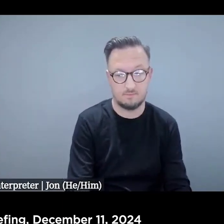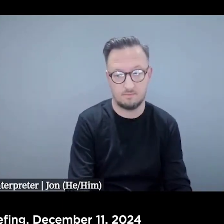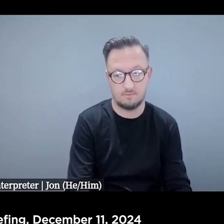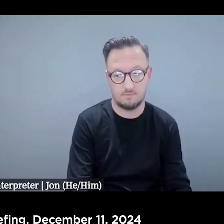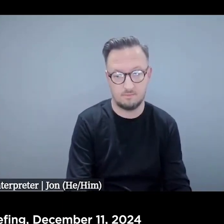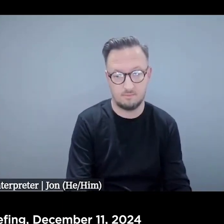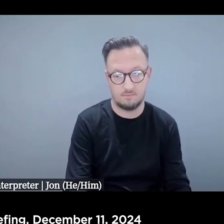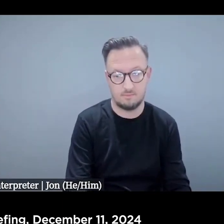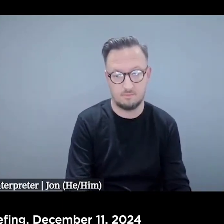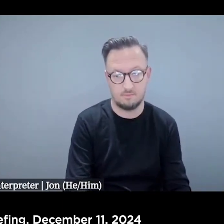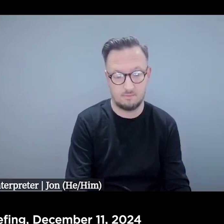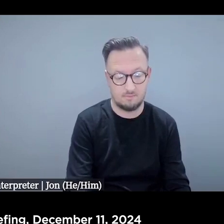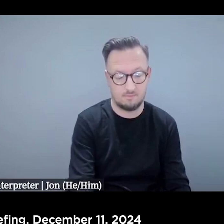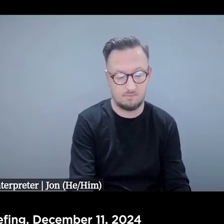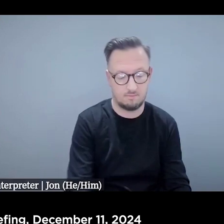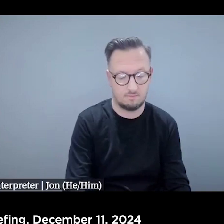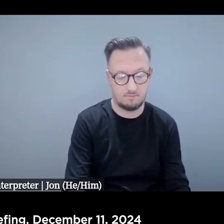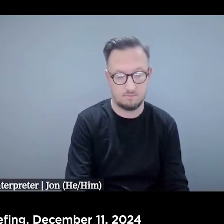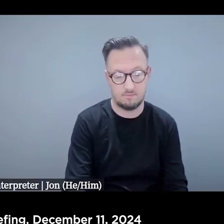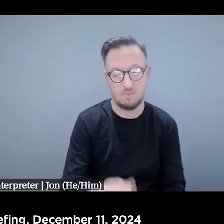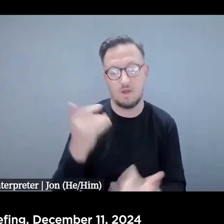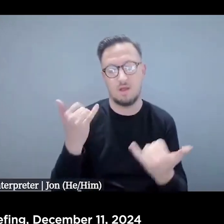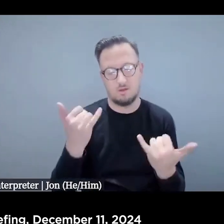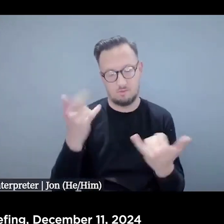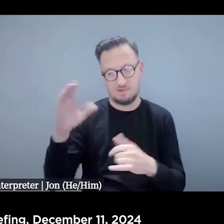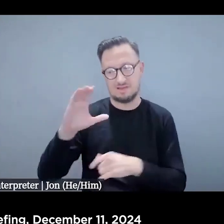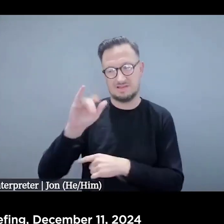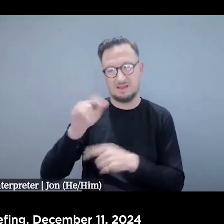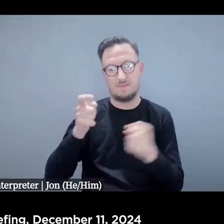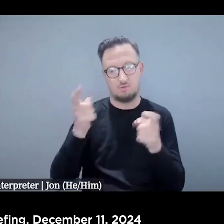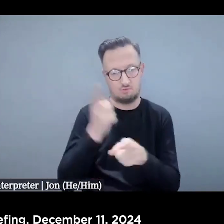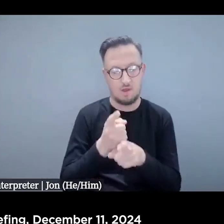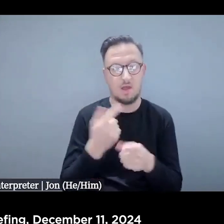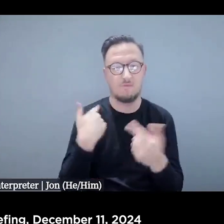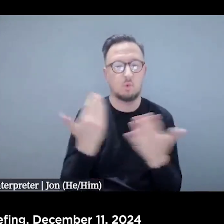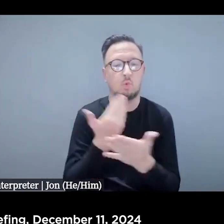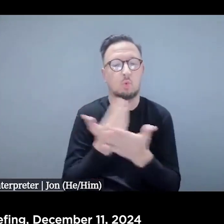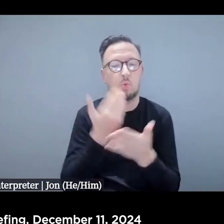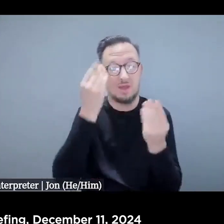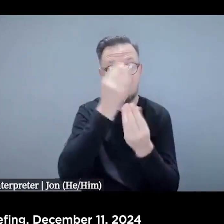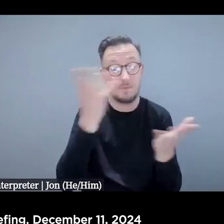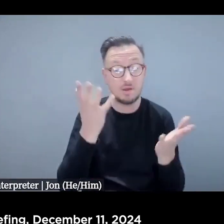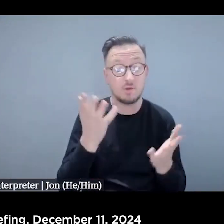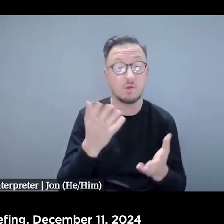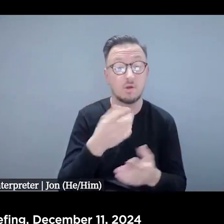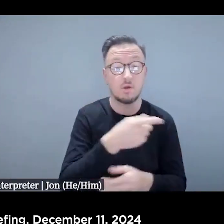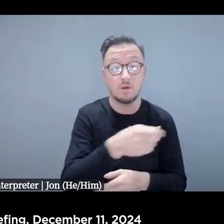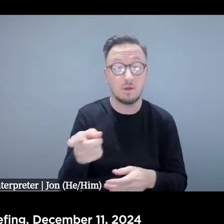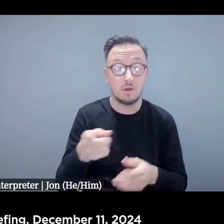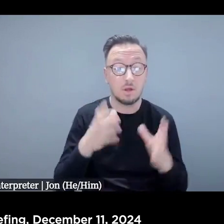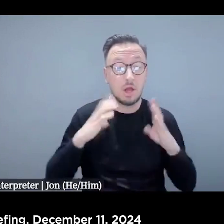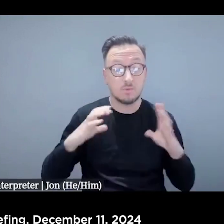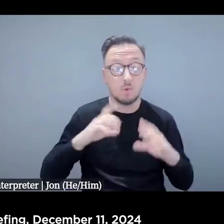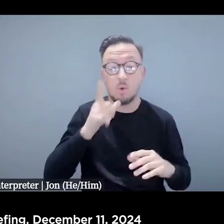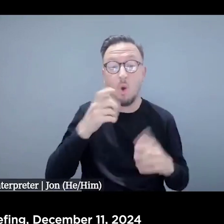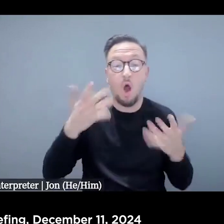got some new information for our customers who have already requested a lead test kit from